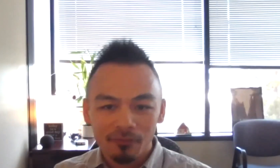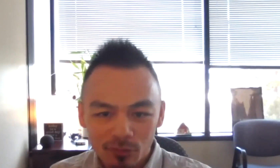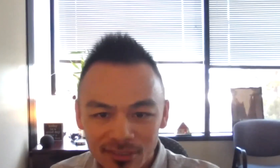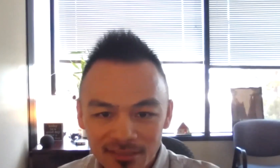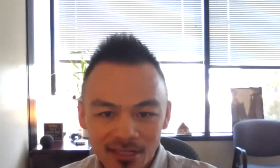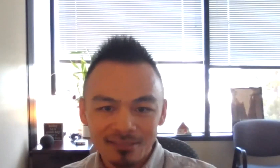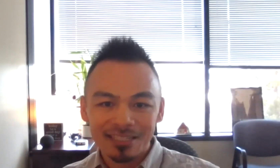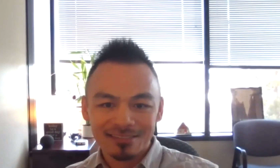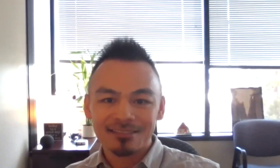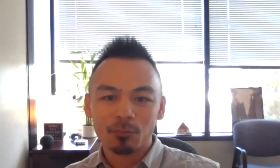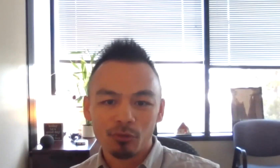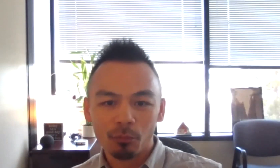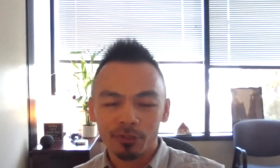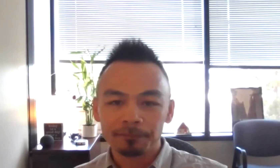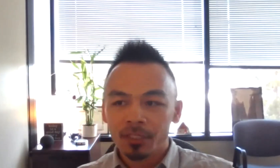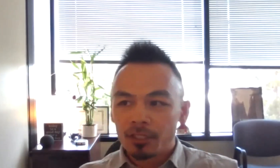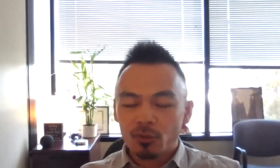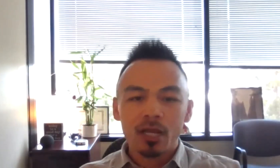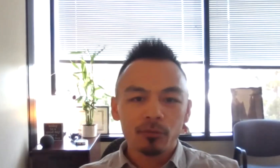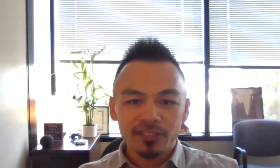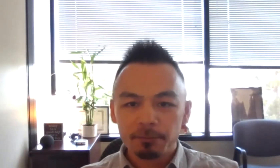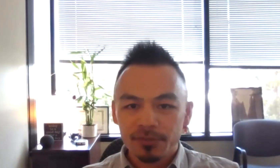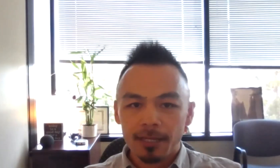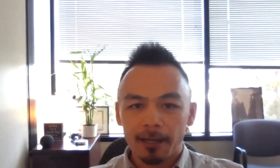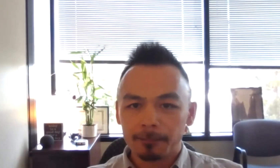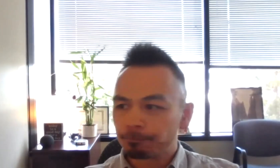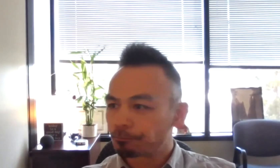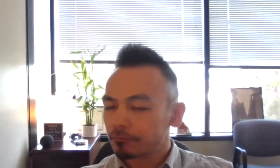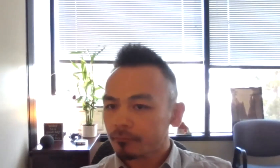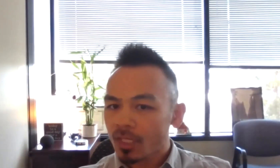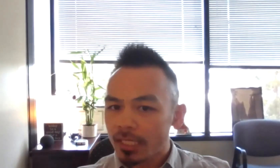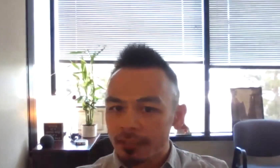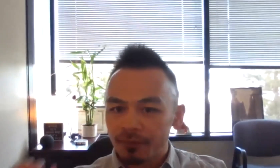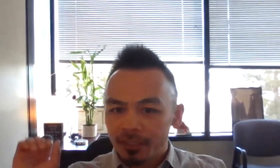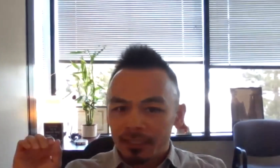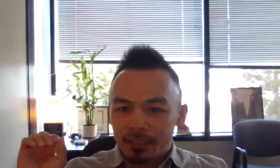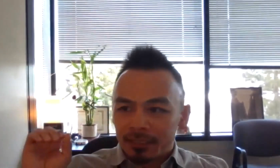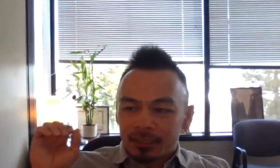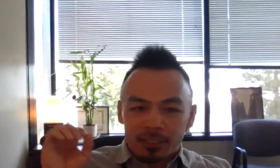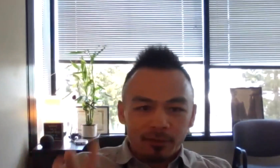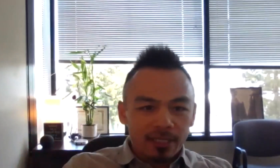team level to discuss, is this appropriate? So a couple steps. If